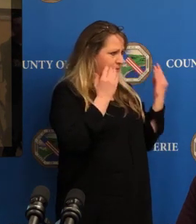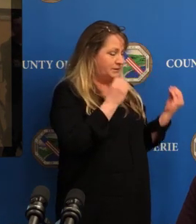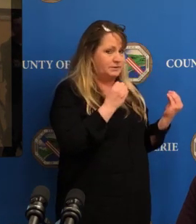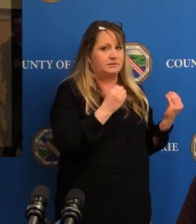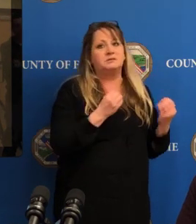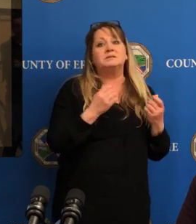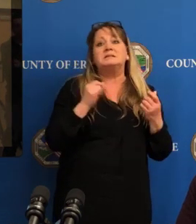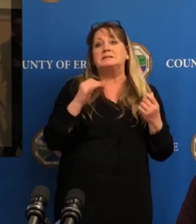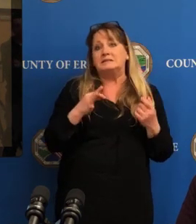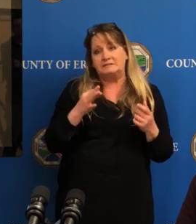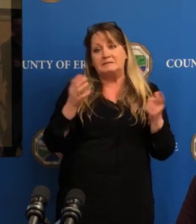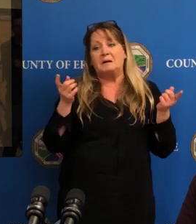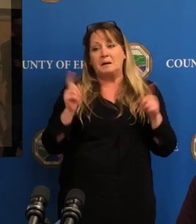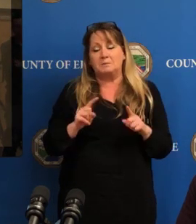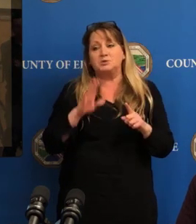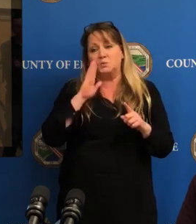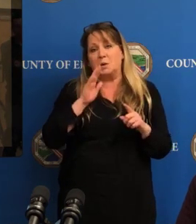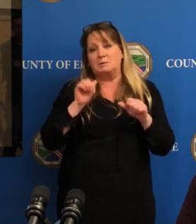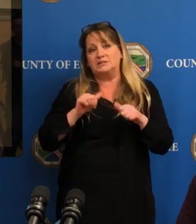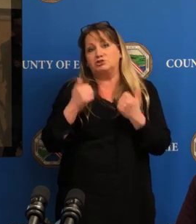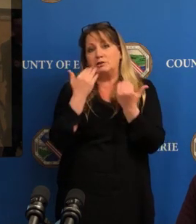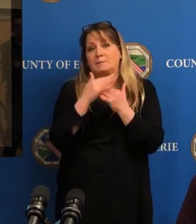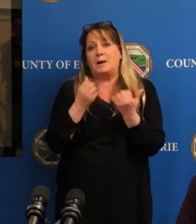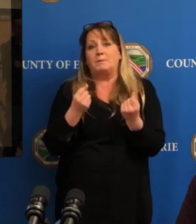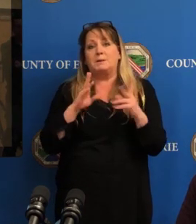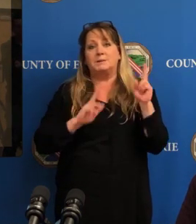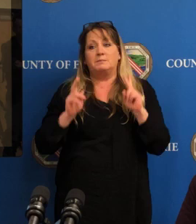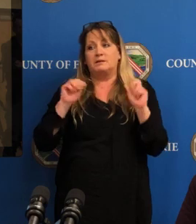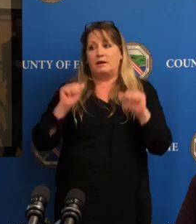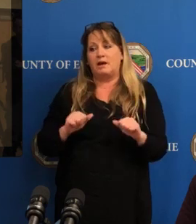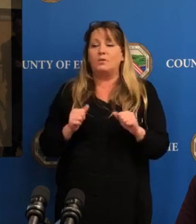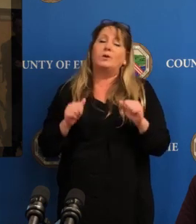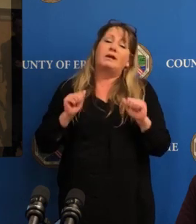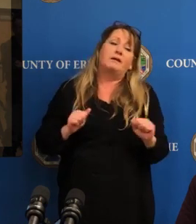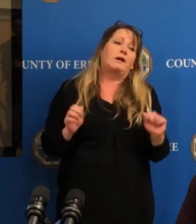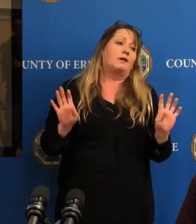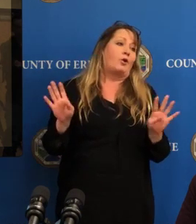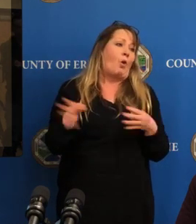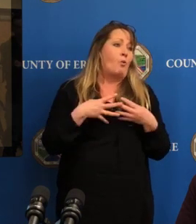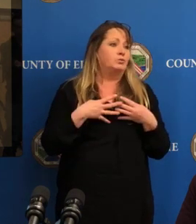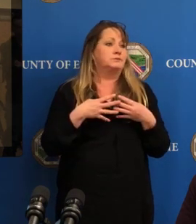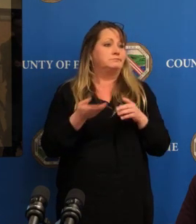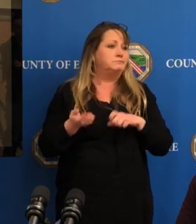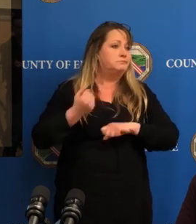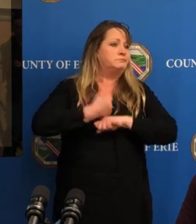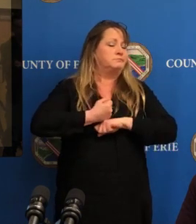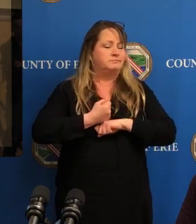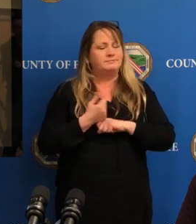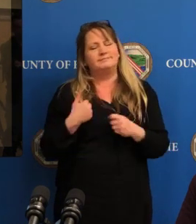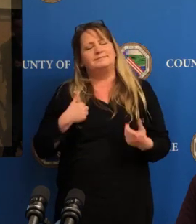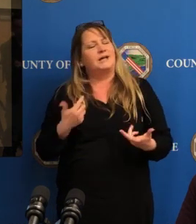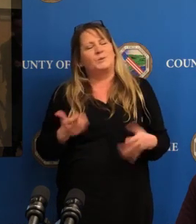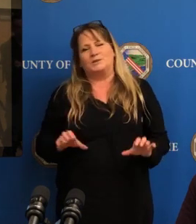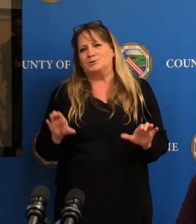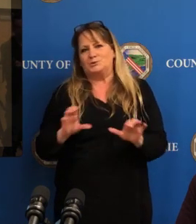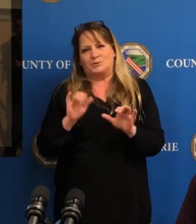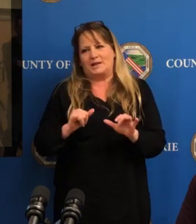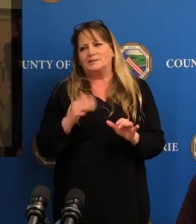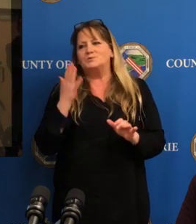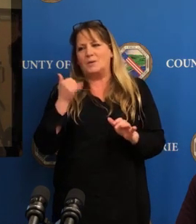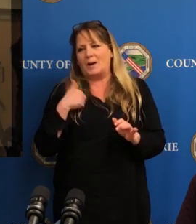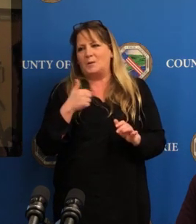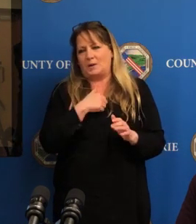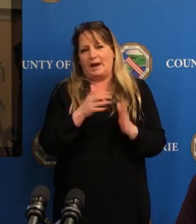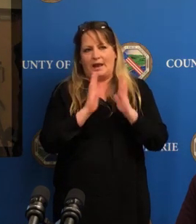could actually go to the park. We do have the ability of closing the park, closing the gates. I would not want to do that. That's why we're asking people